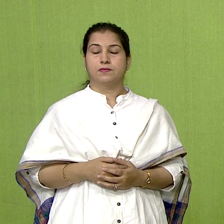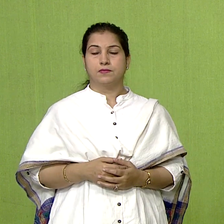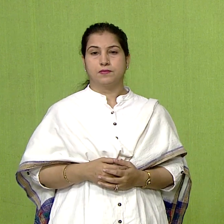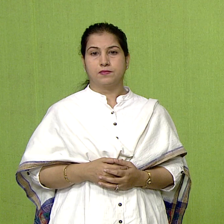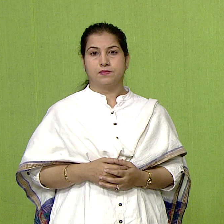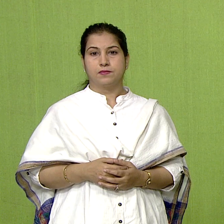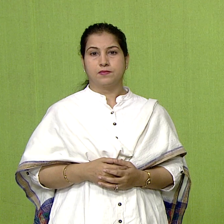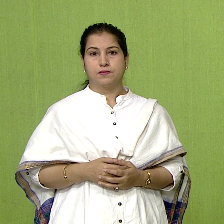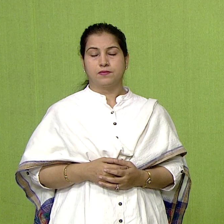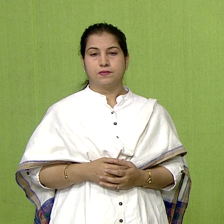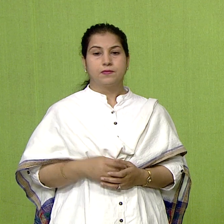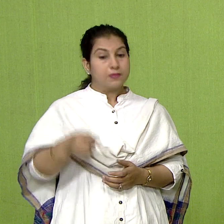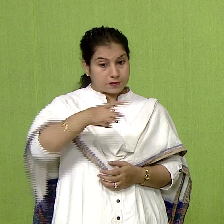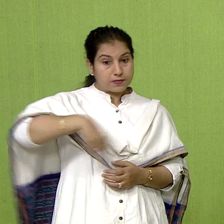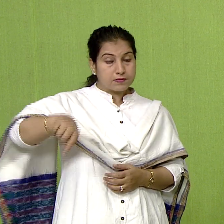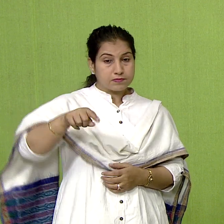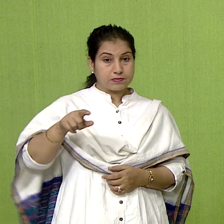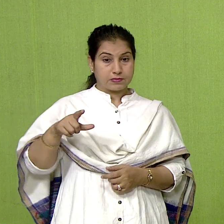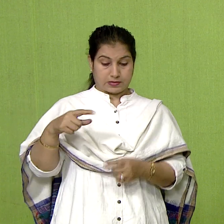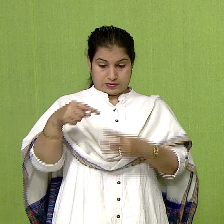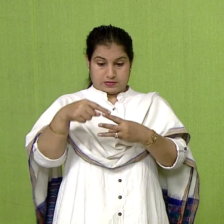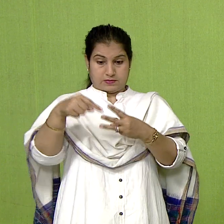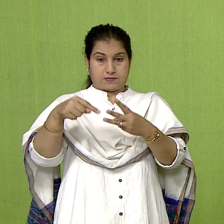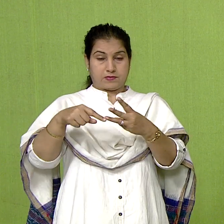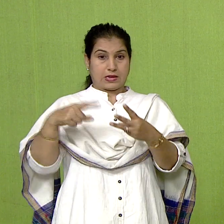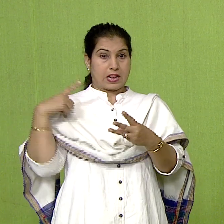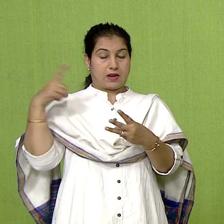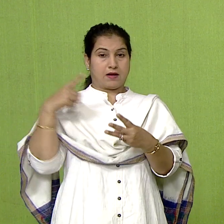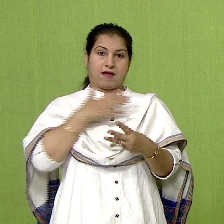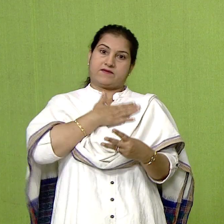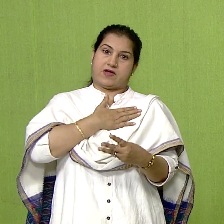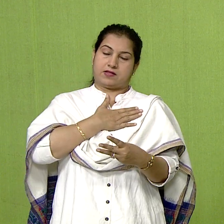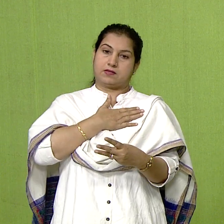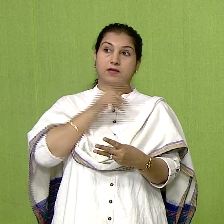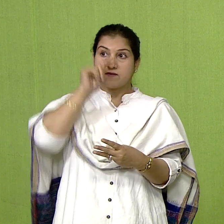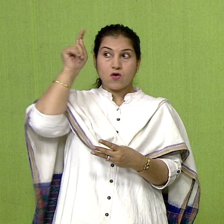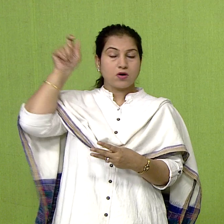these leaders had full faith in the British rule and their justice.